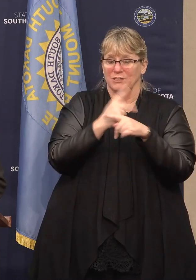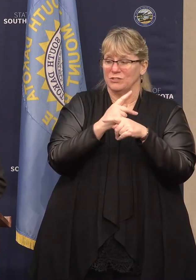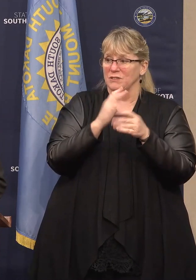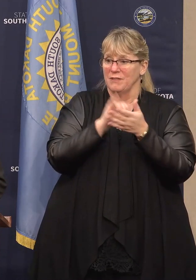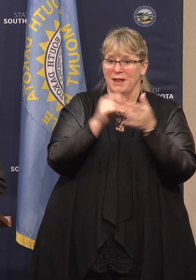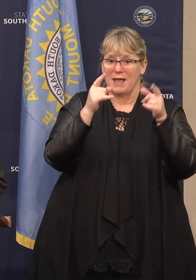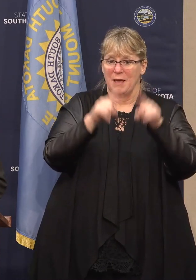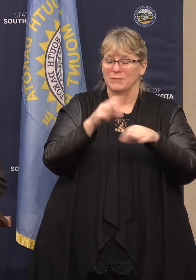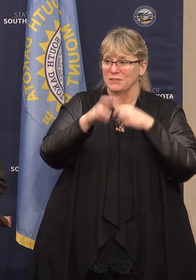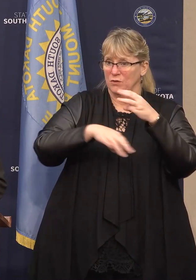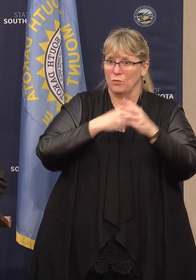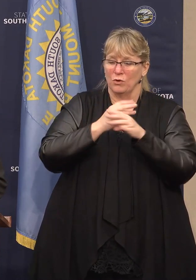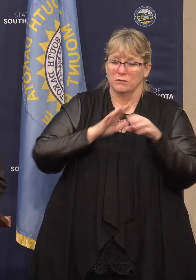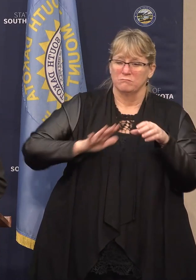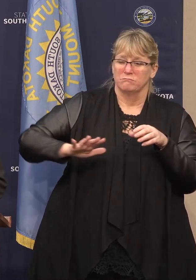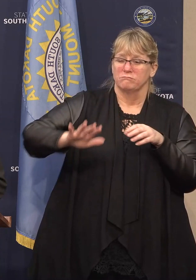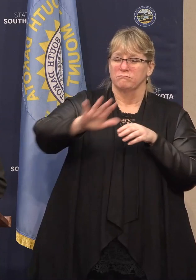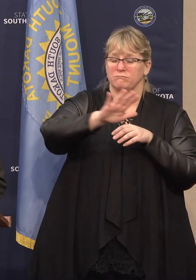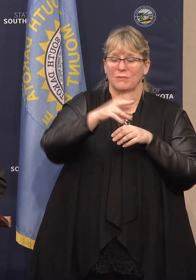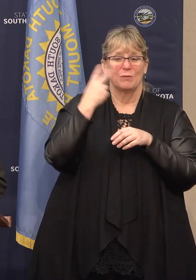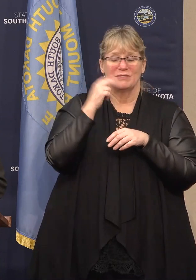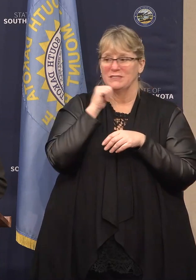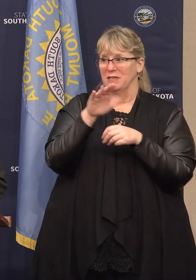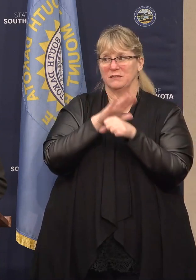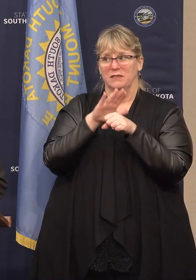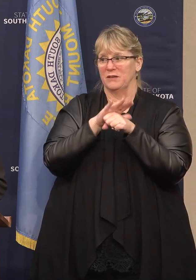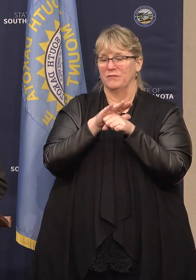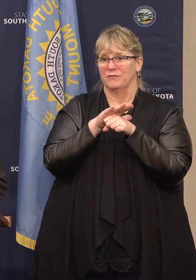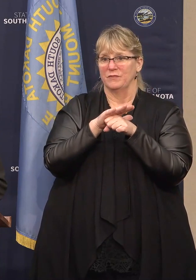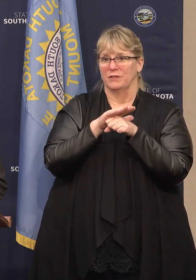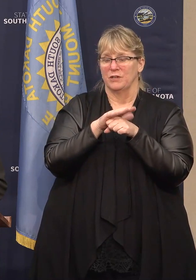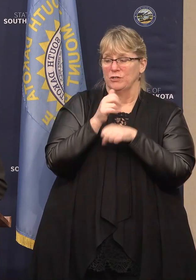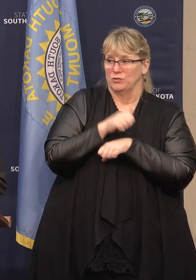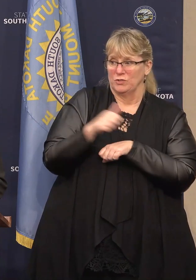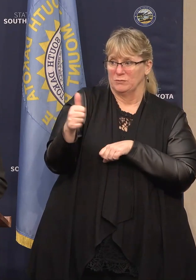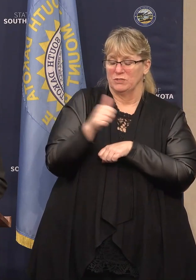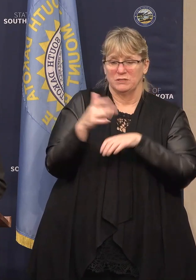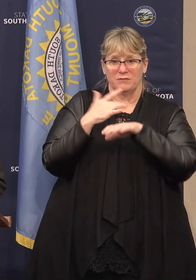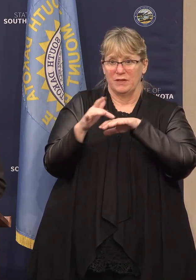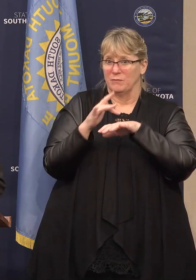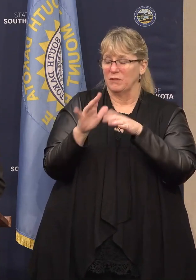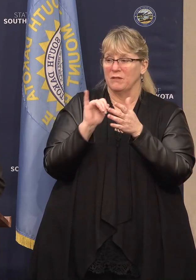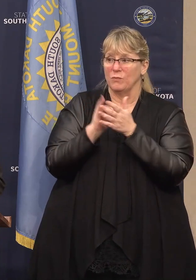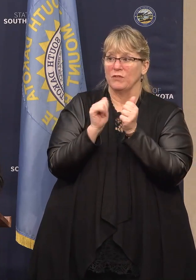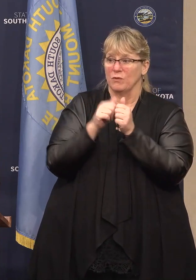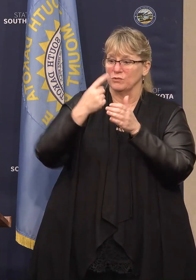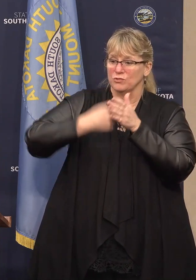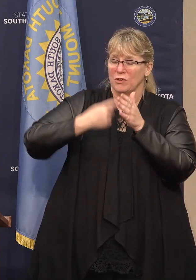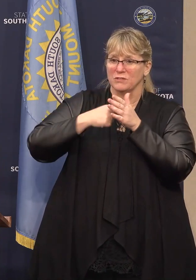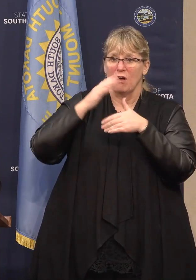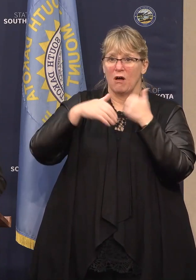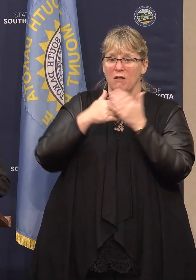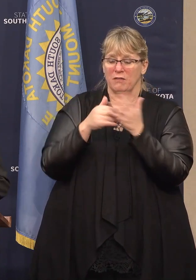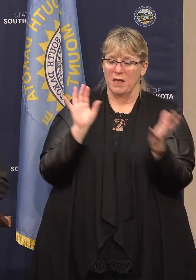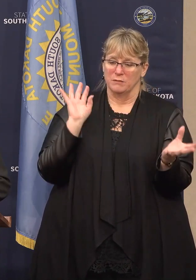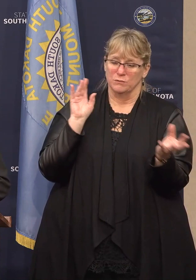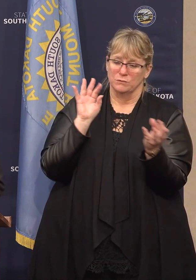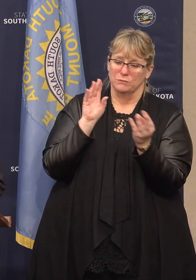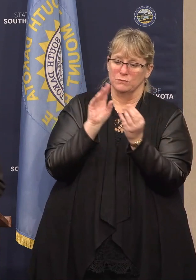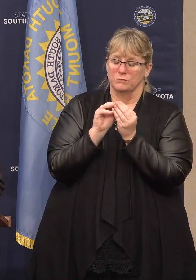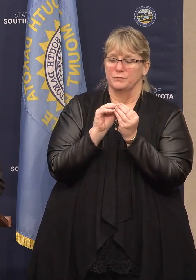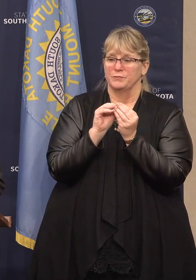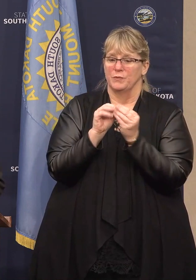marketed across the world. We've seen a lack of transportation availability that drives up those costs. All of that sucks money out